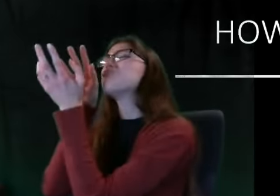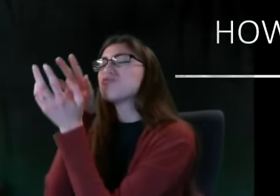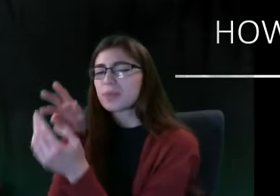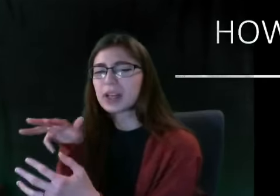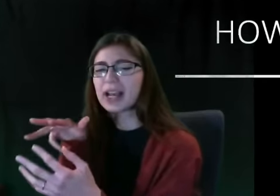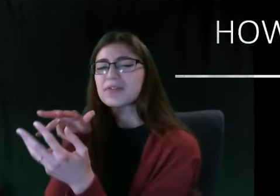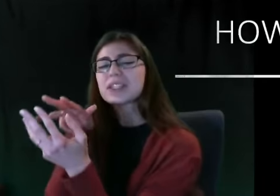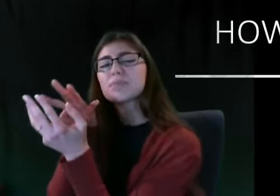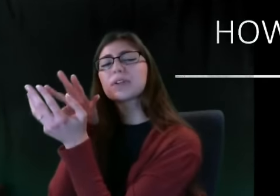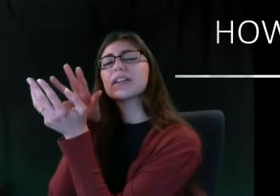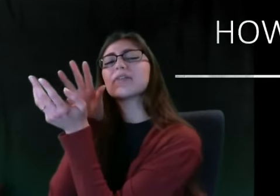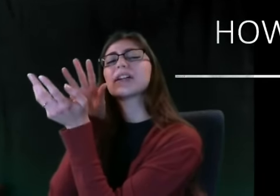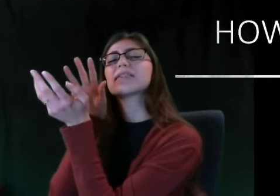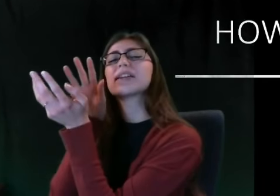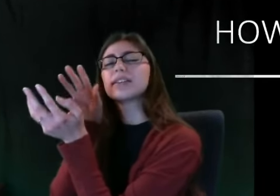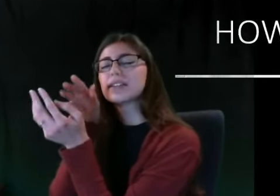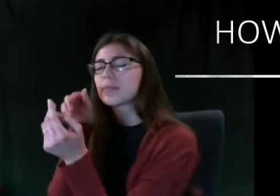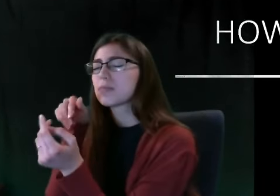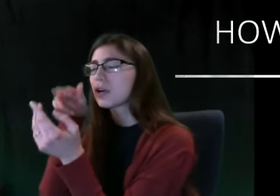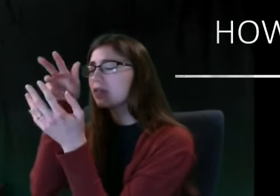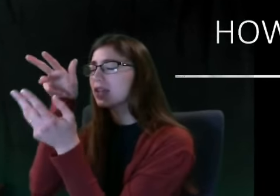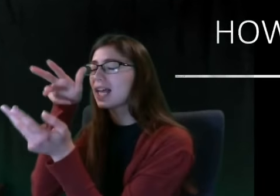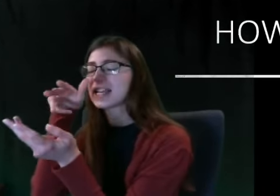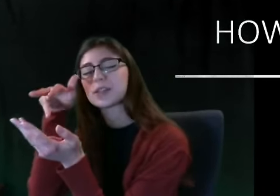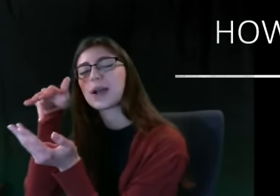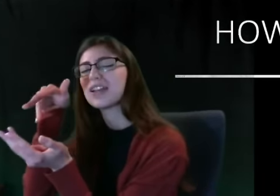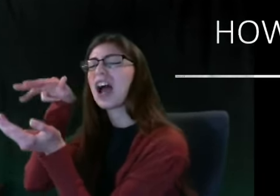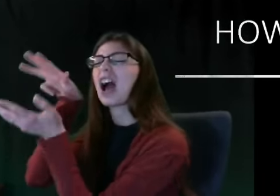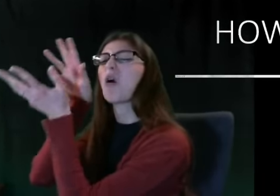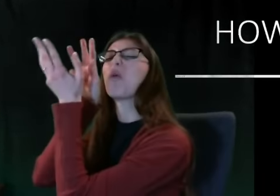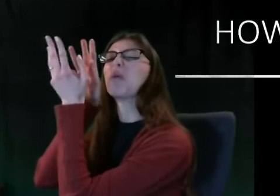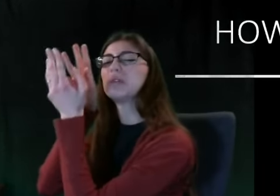You can kind of spread your fingers out a little bit more if you like as you kind of howl.